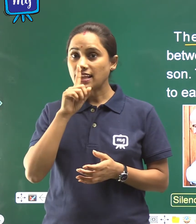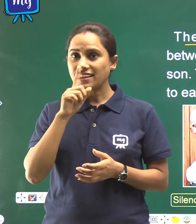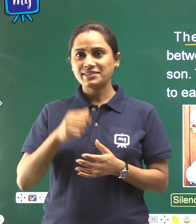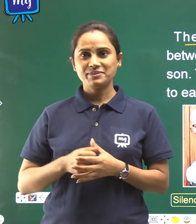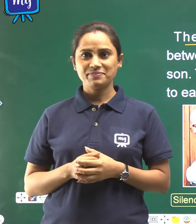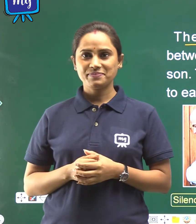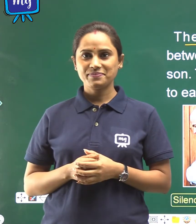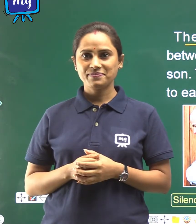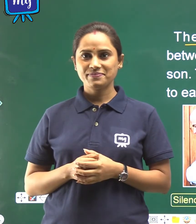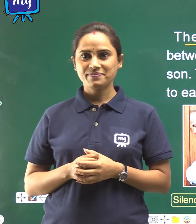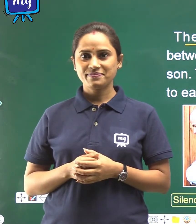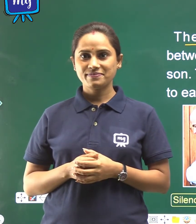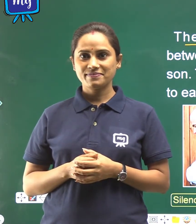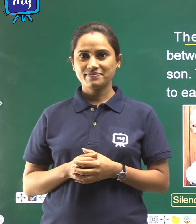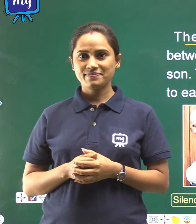silence